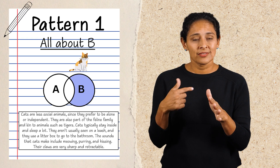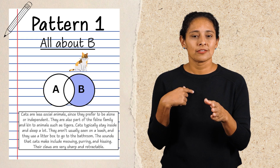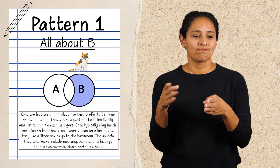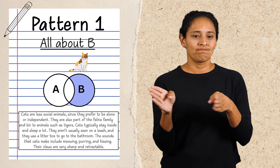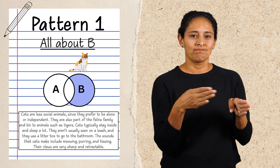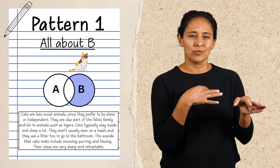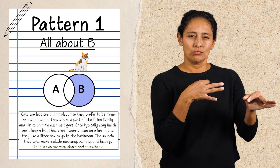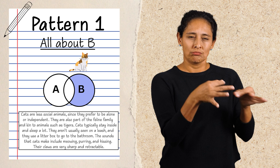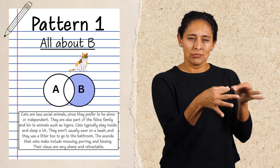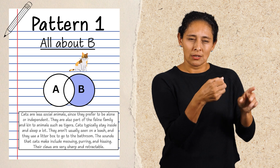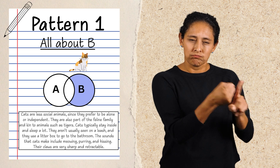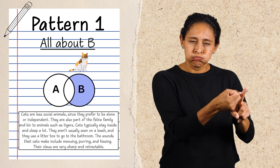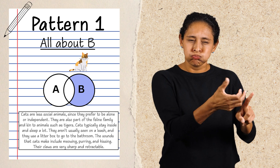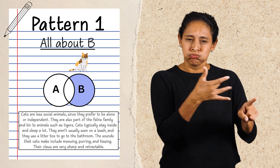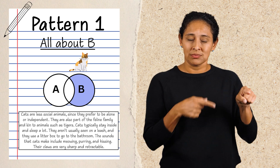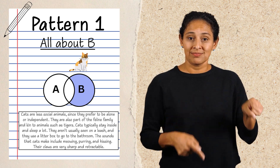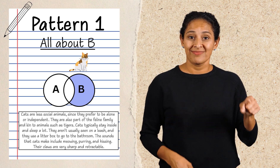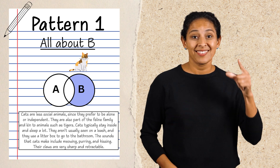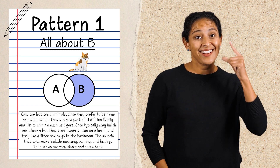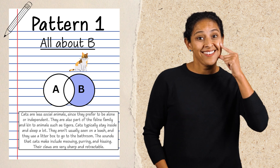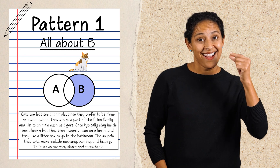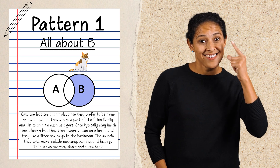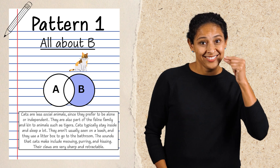After that, I describe all about cats.